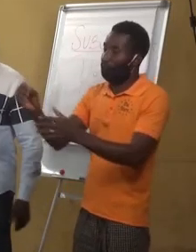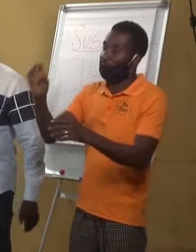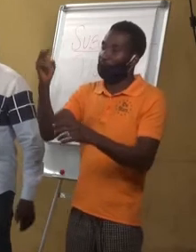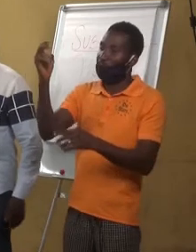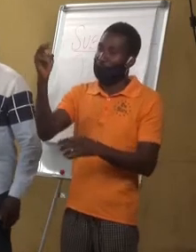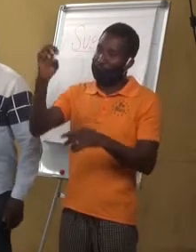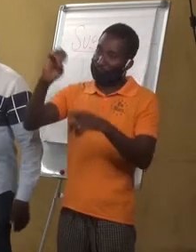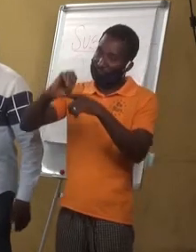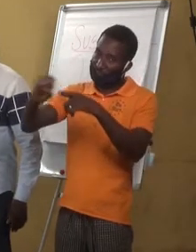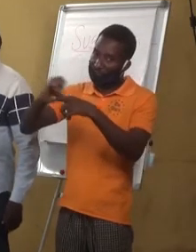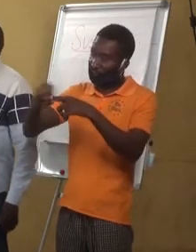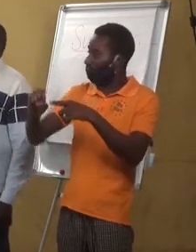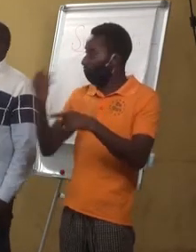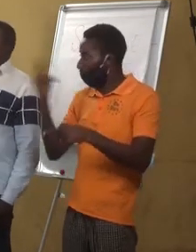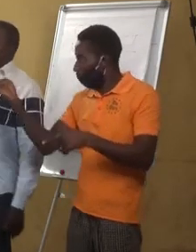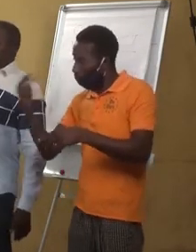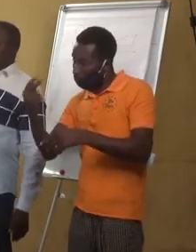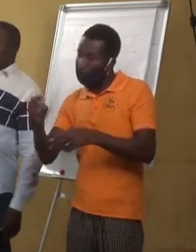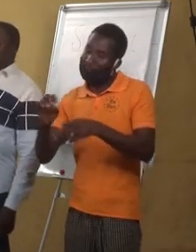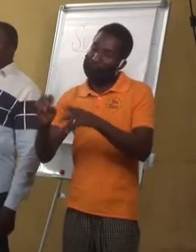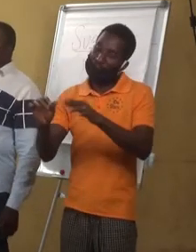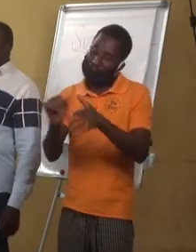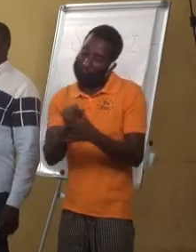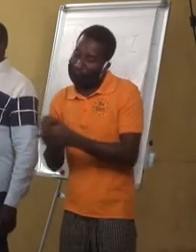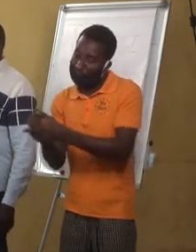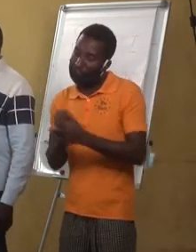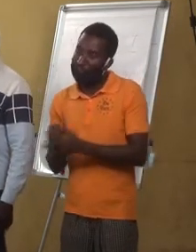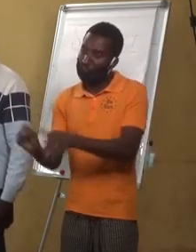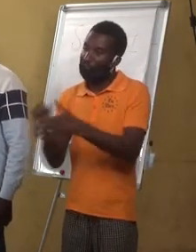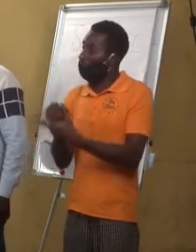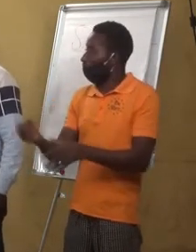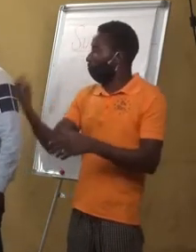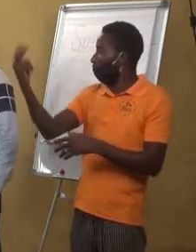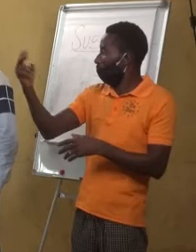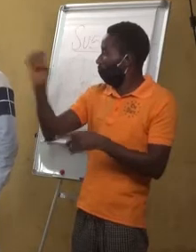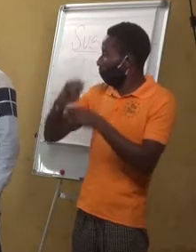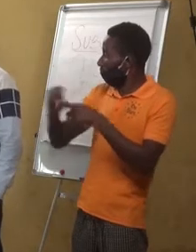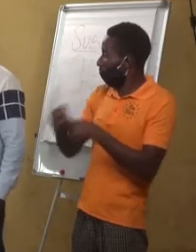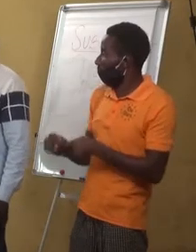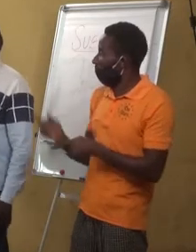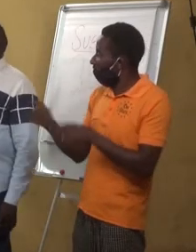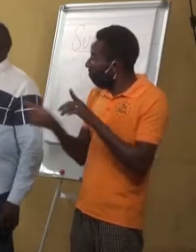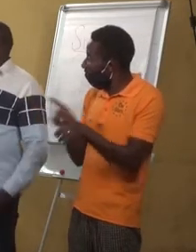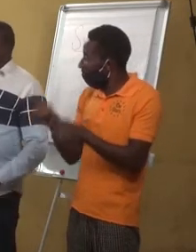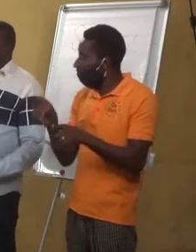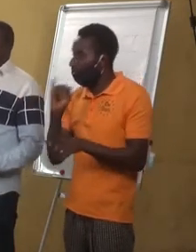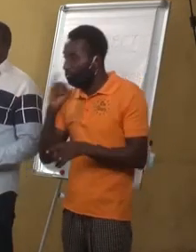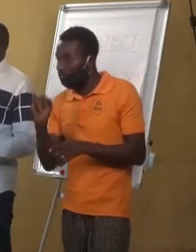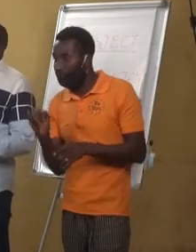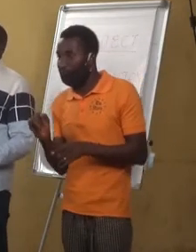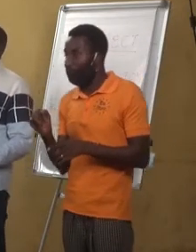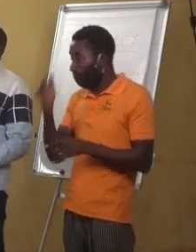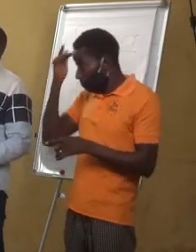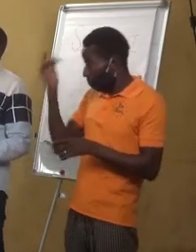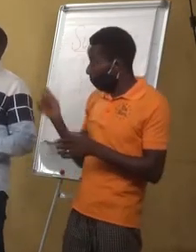see the two of them coming in to share their electron. The only difference between these two types of covalent bonding between